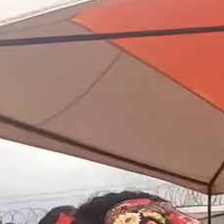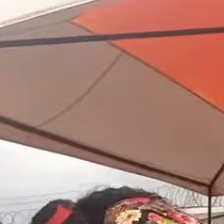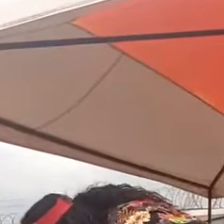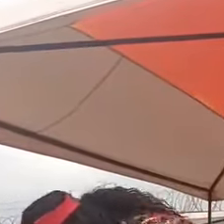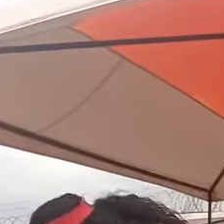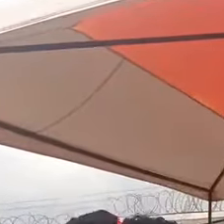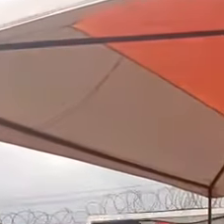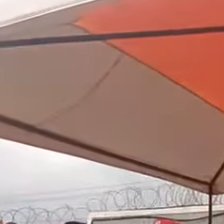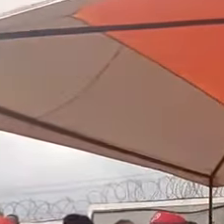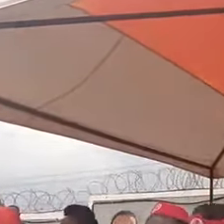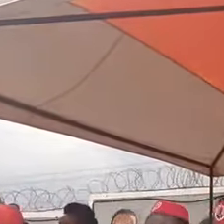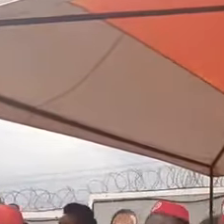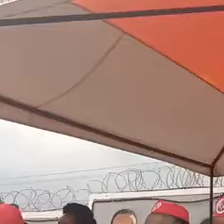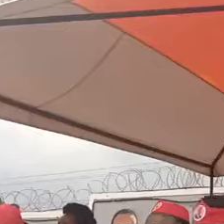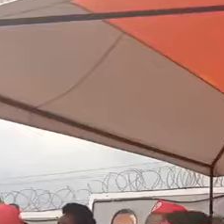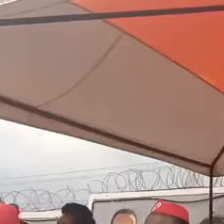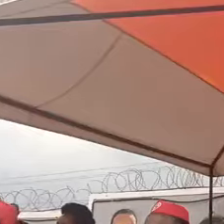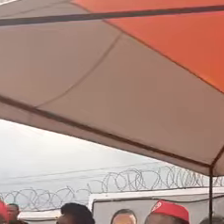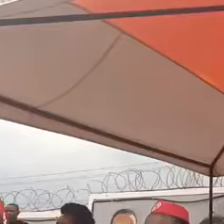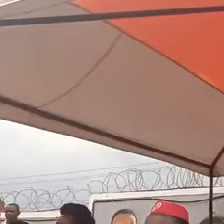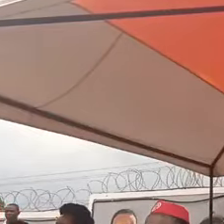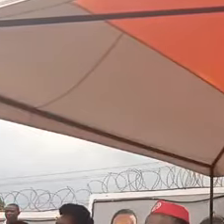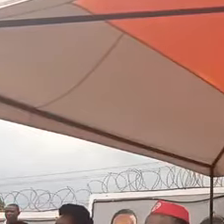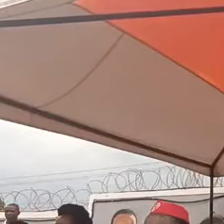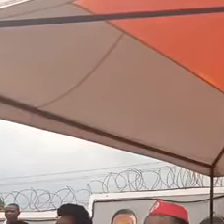introduce yourself briefly, and then we